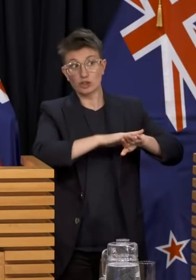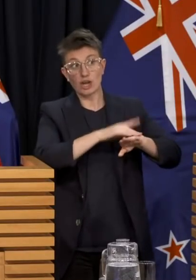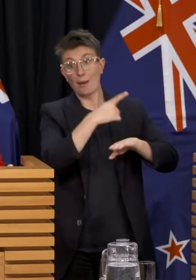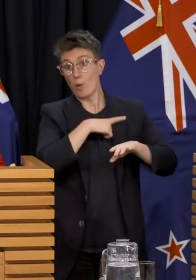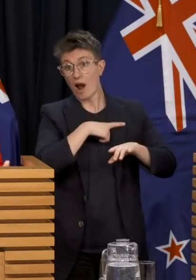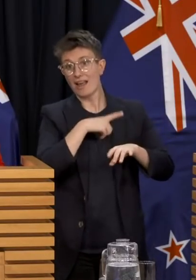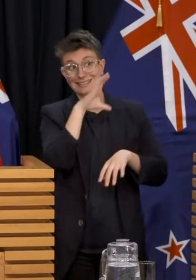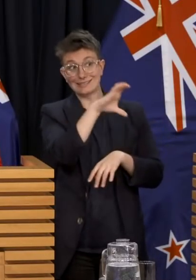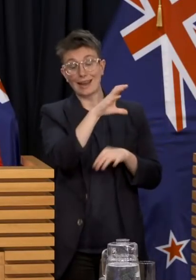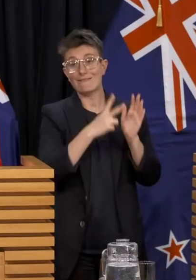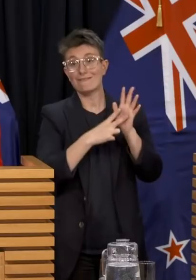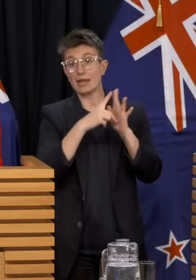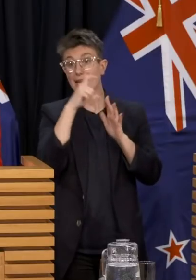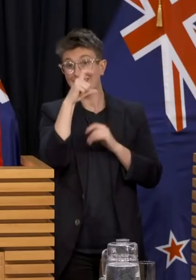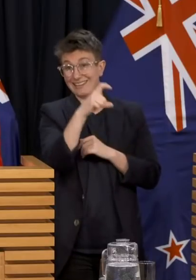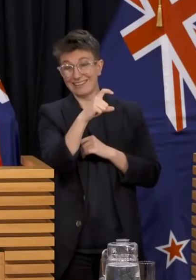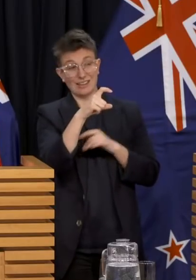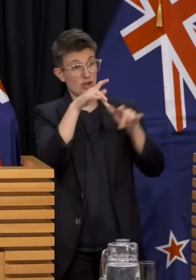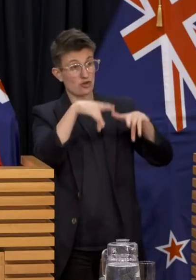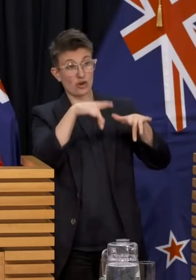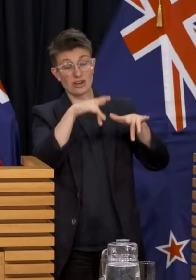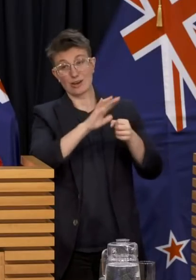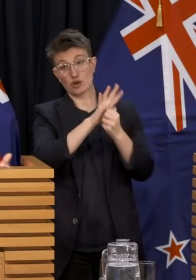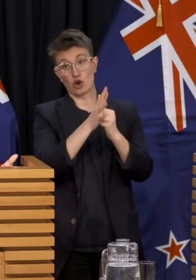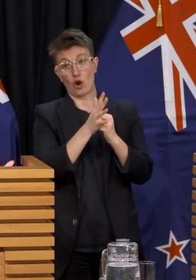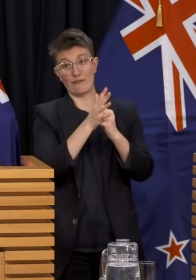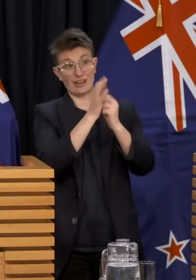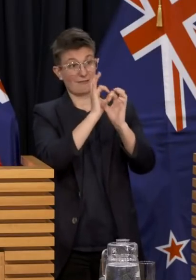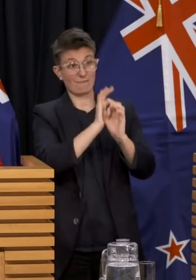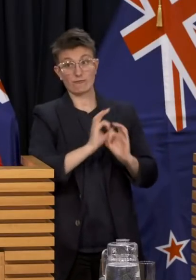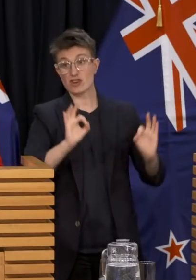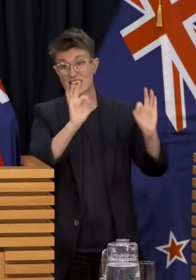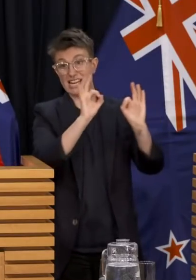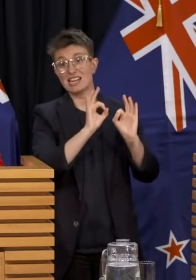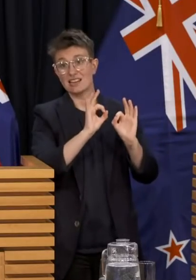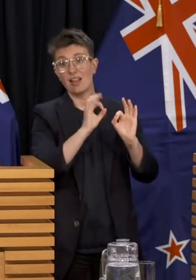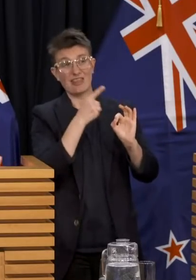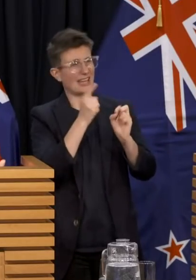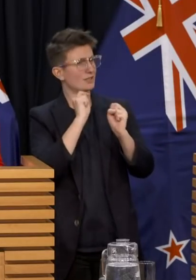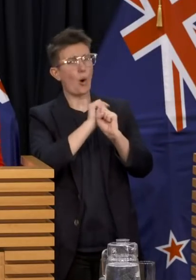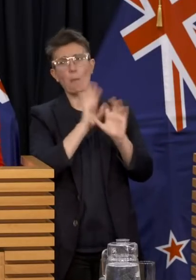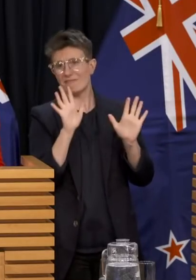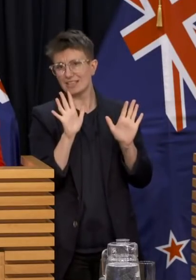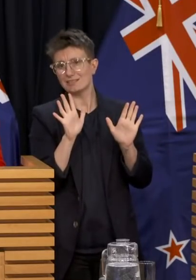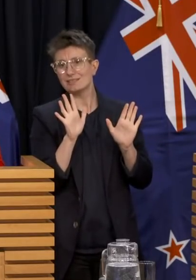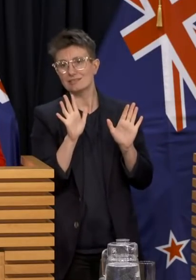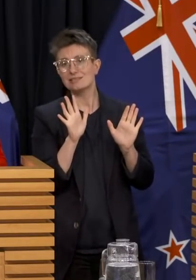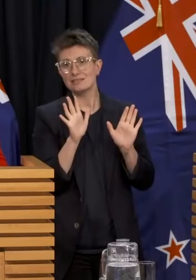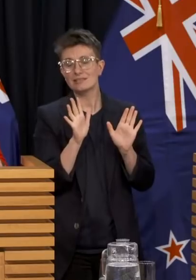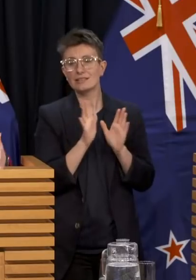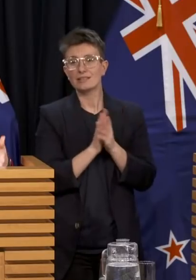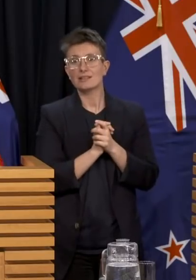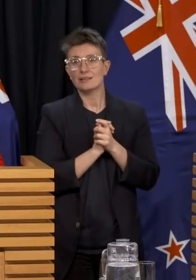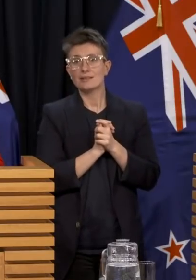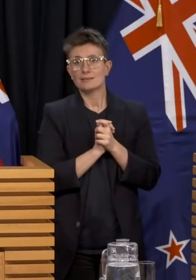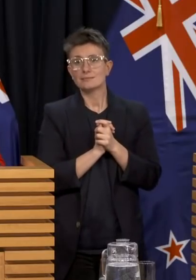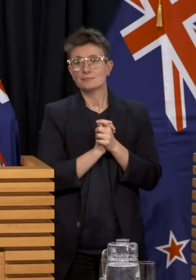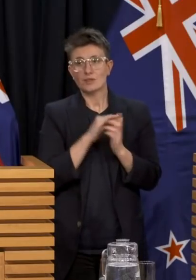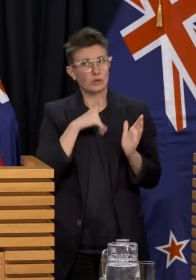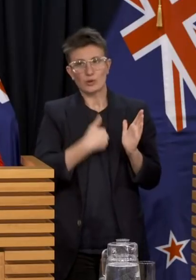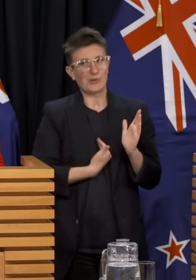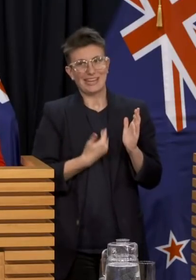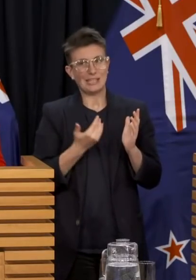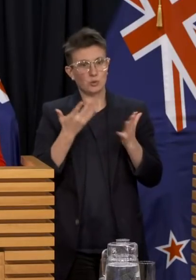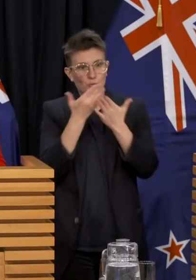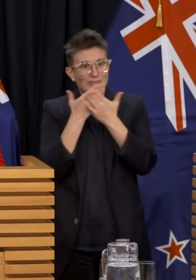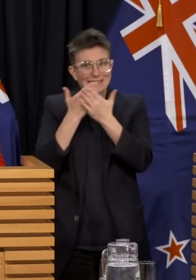Victoria back in a COVID-free status, and that will be obvious to everyone. I don't think that you need to be an